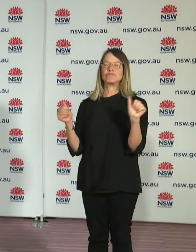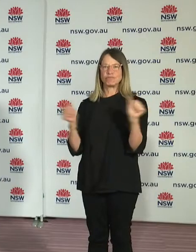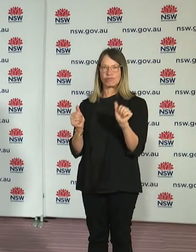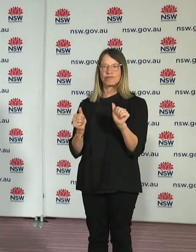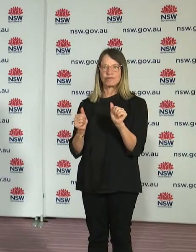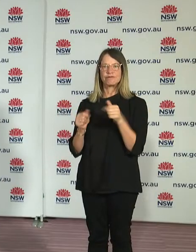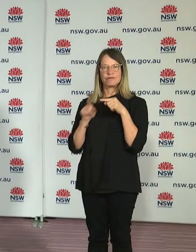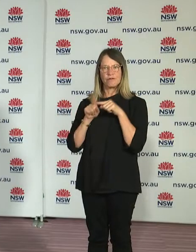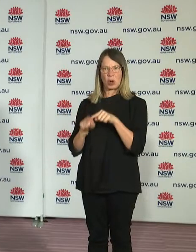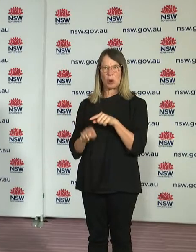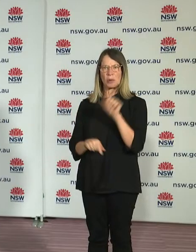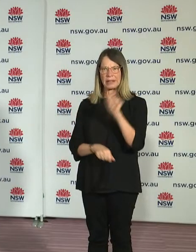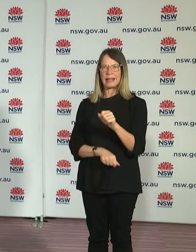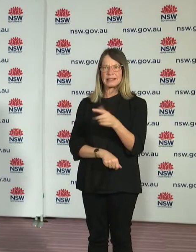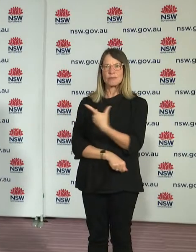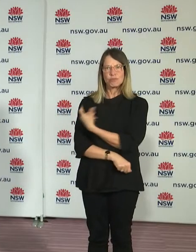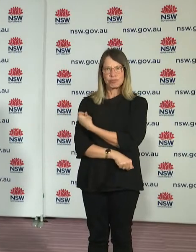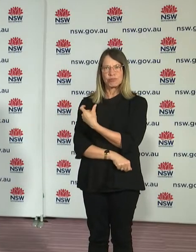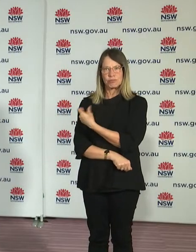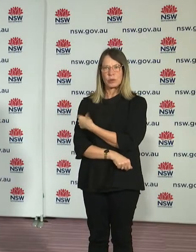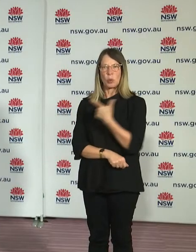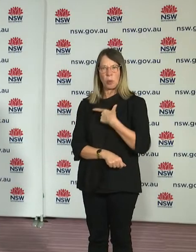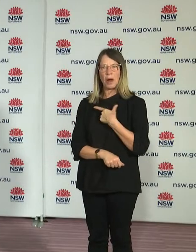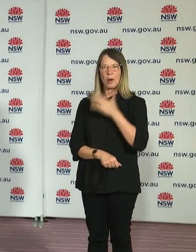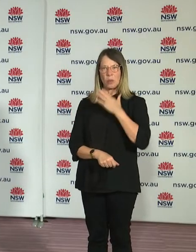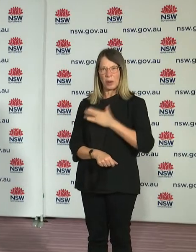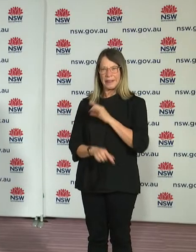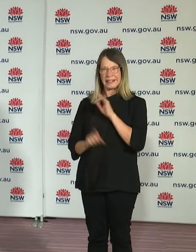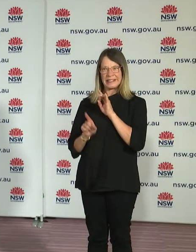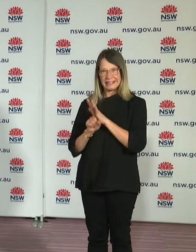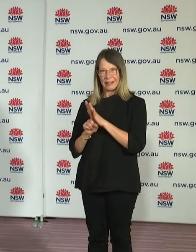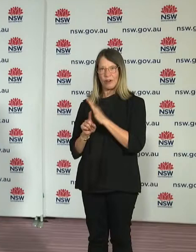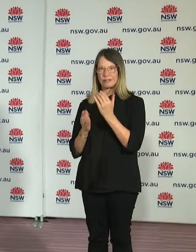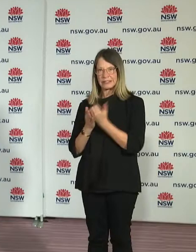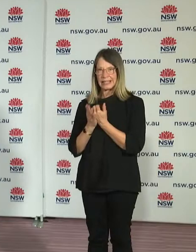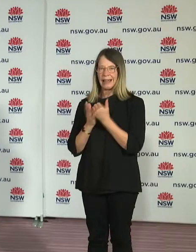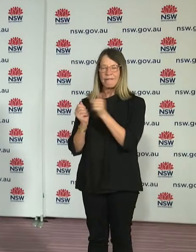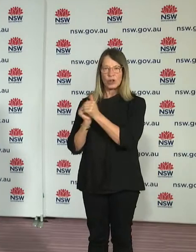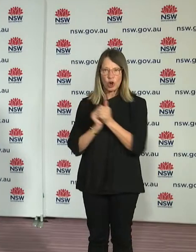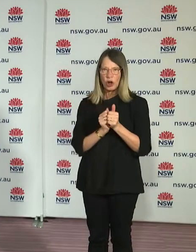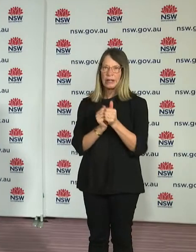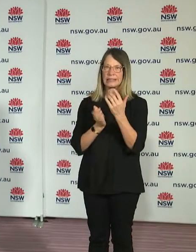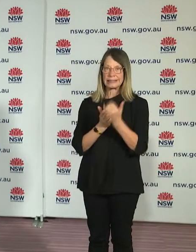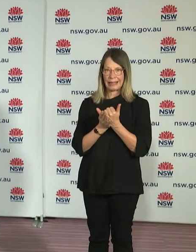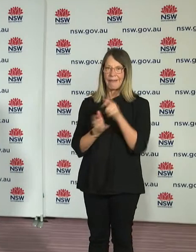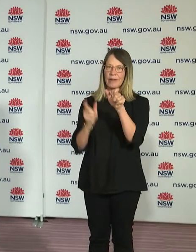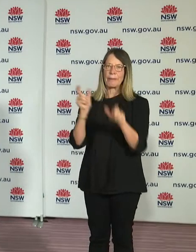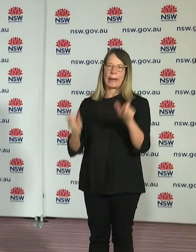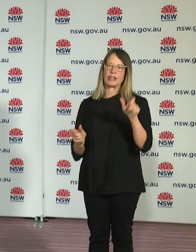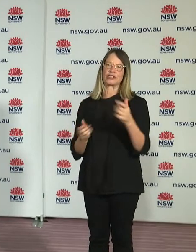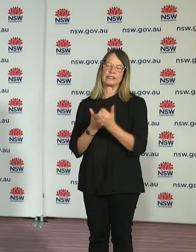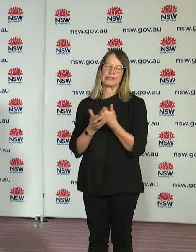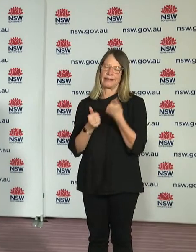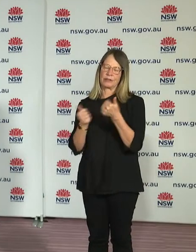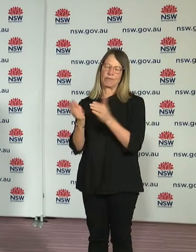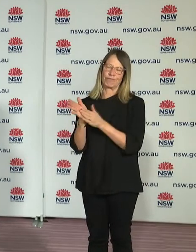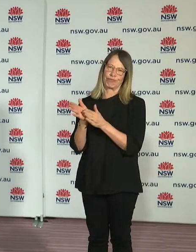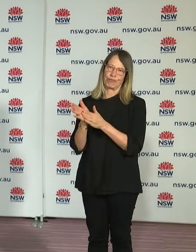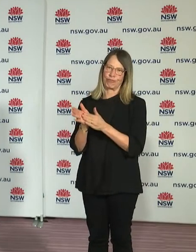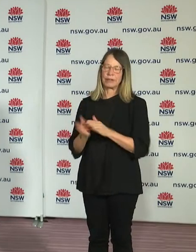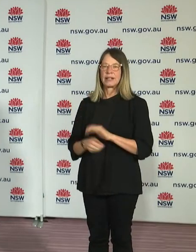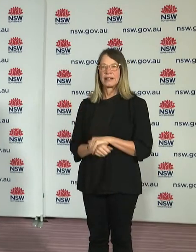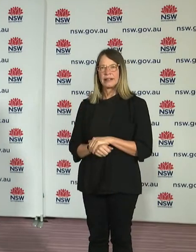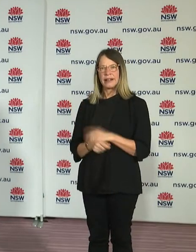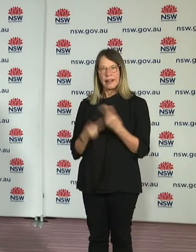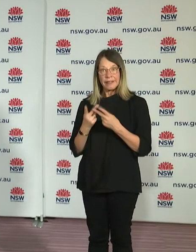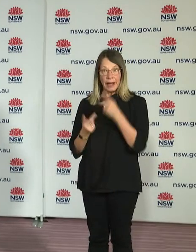patients and their colleagues safe. The other 2.5%, No doubt that